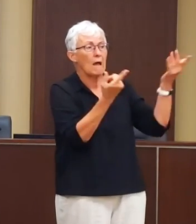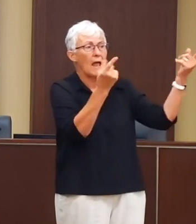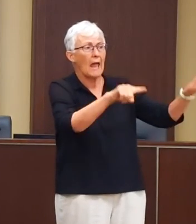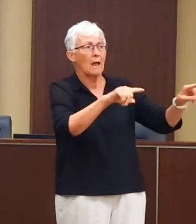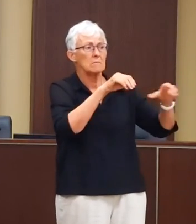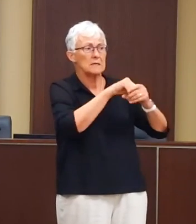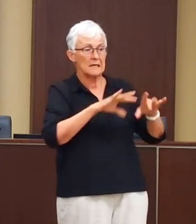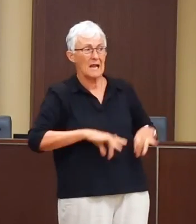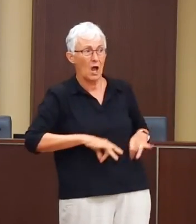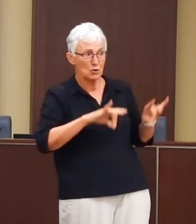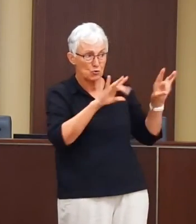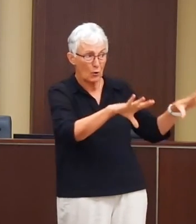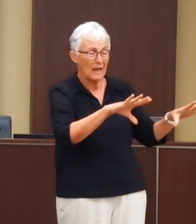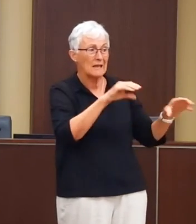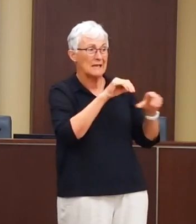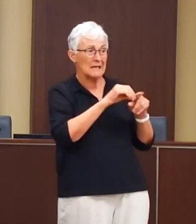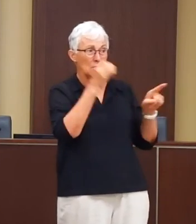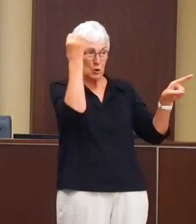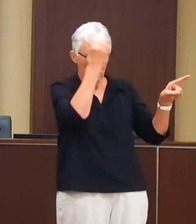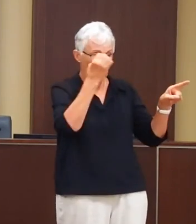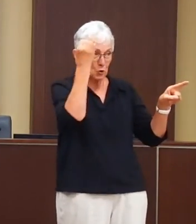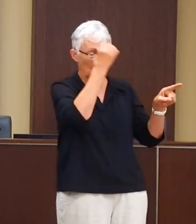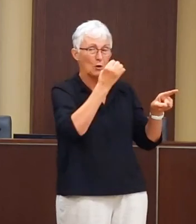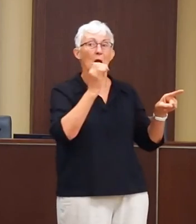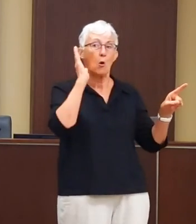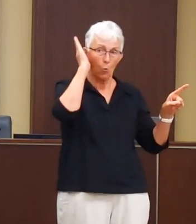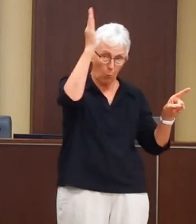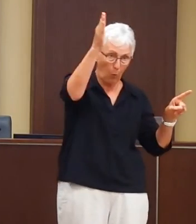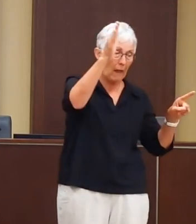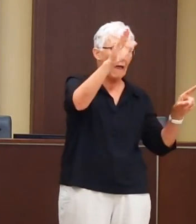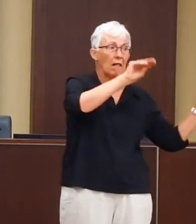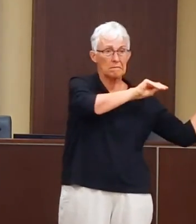be in America, and it will make its way to Lincoln. But again, we